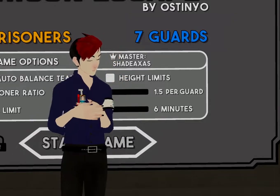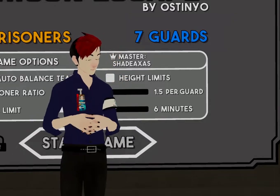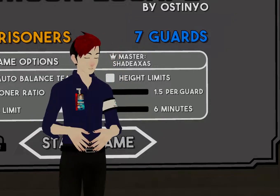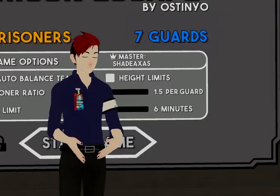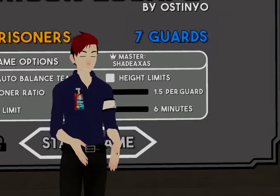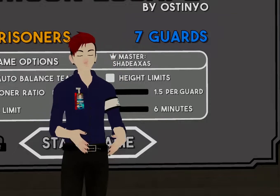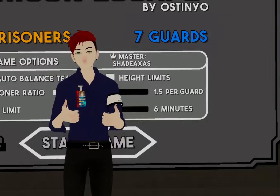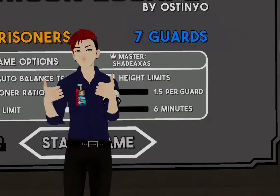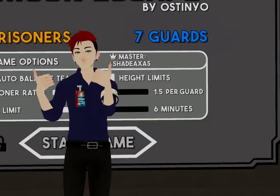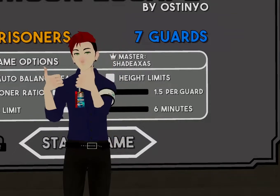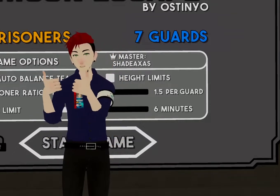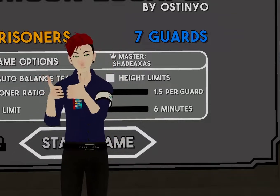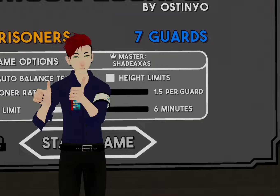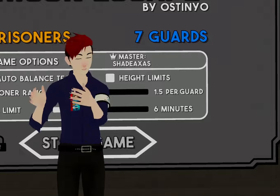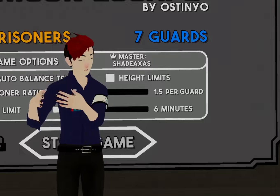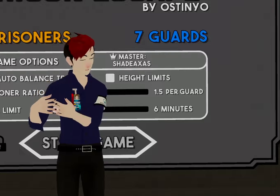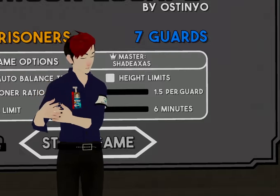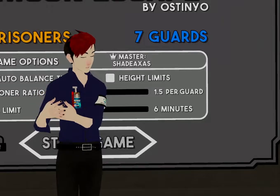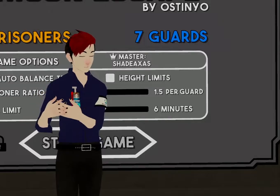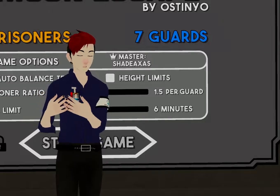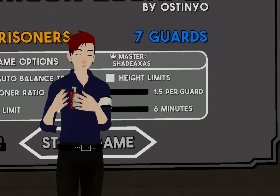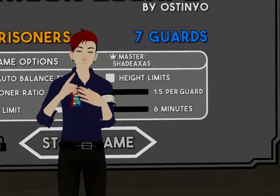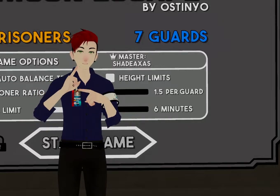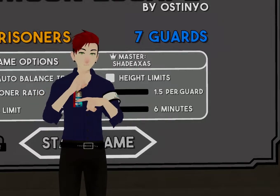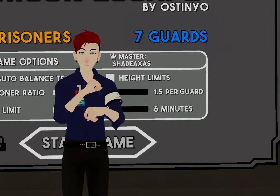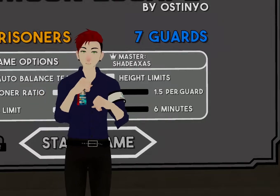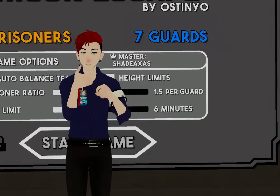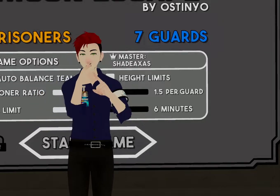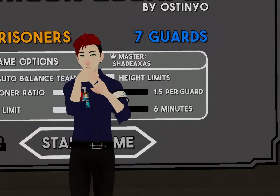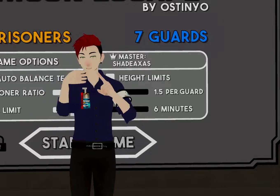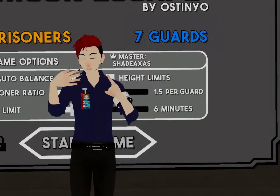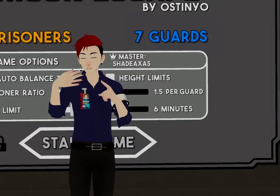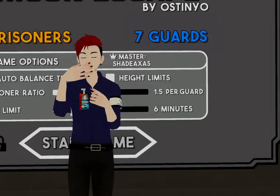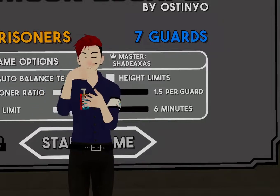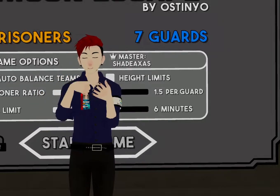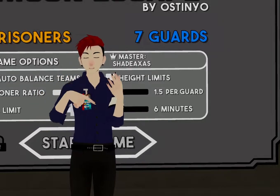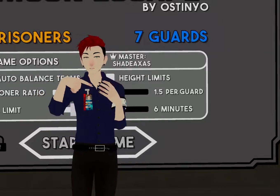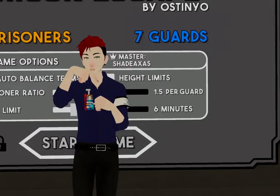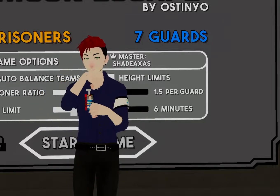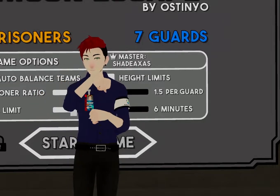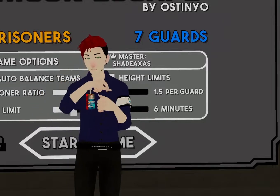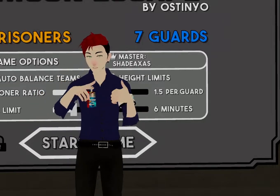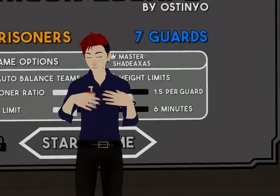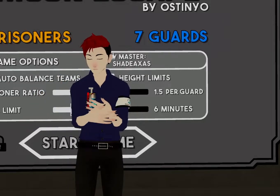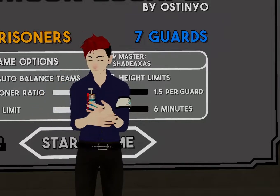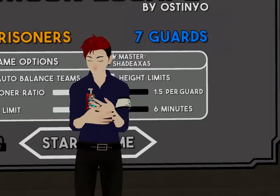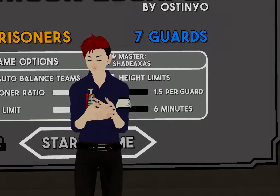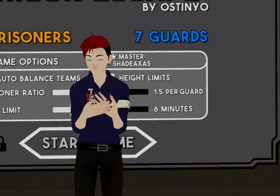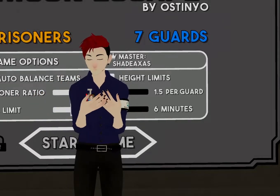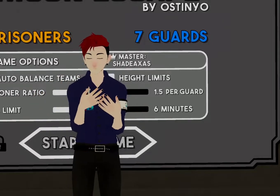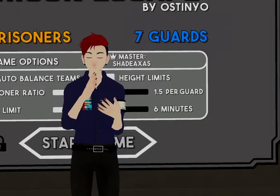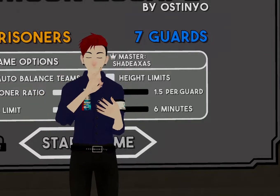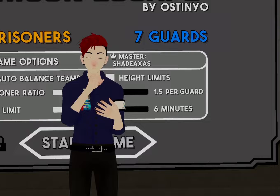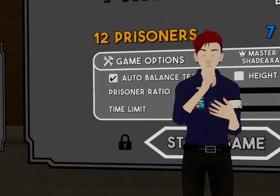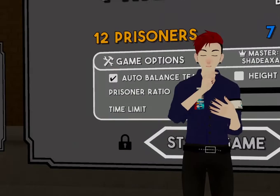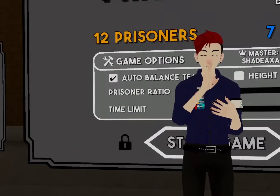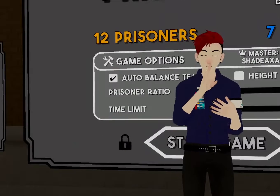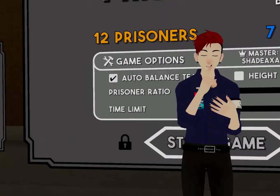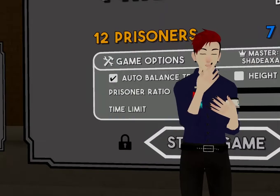room. Could be the game room. It's really just trying to expand on what's in that room. So there's really not